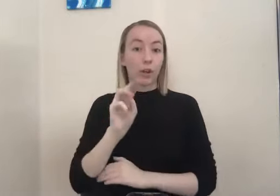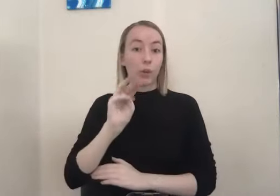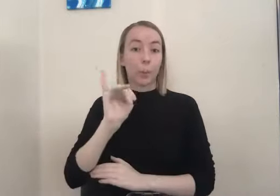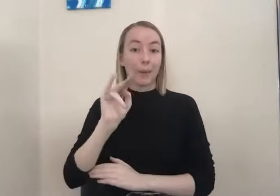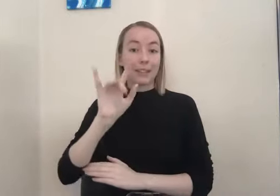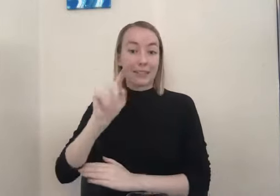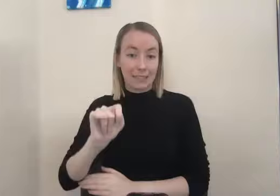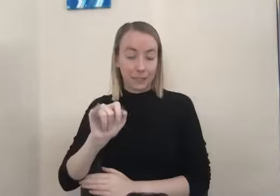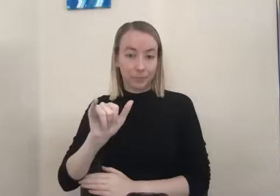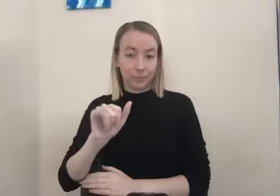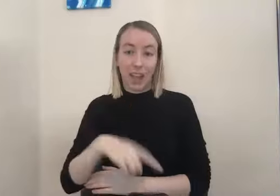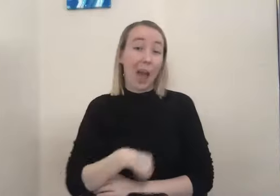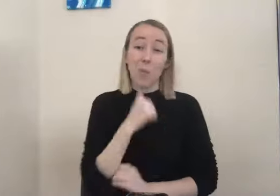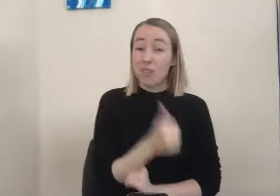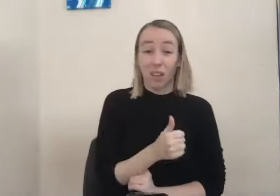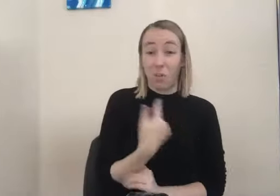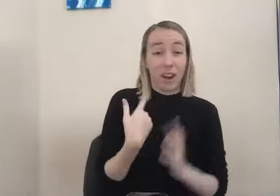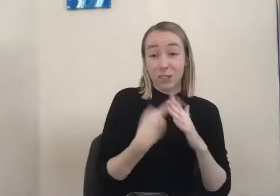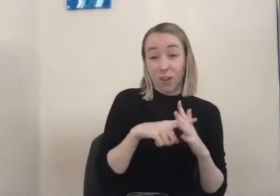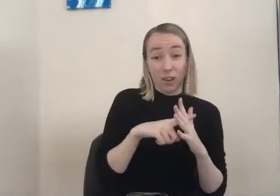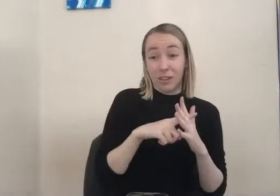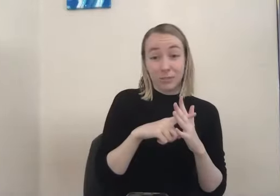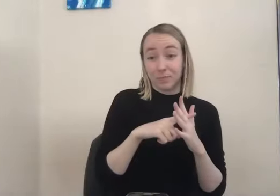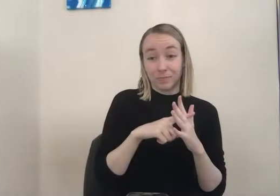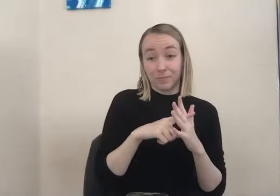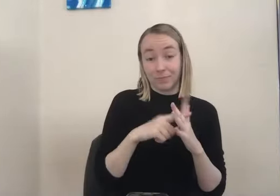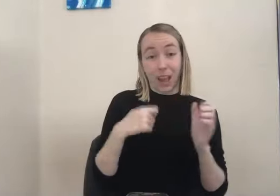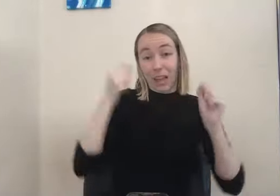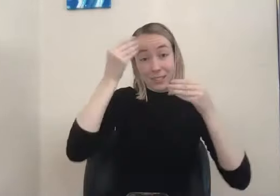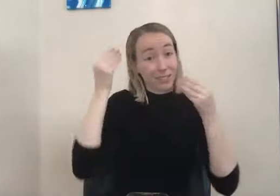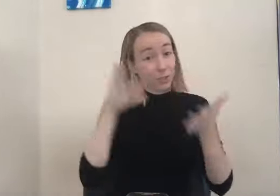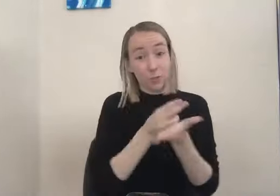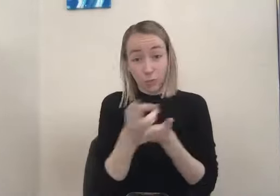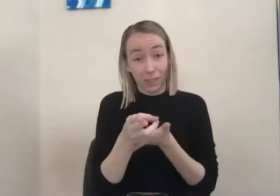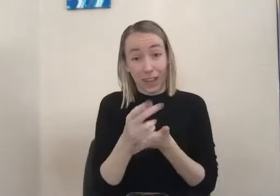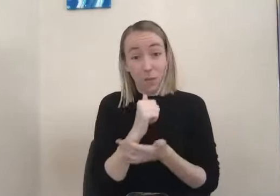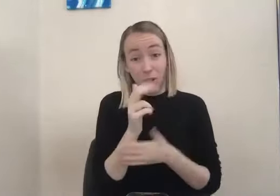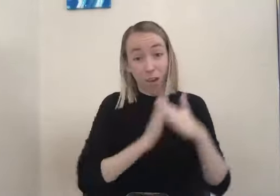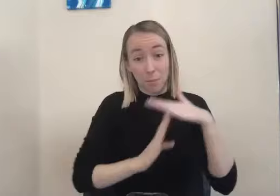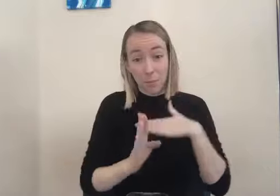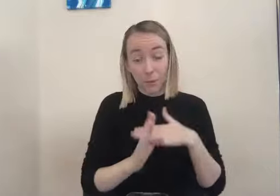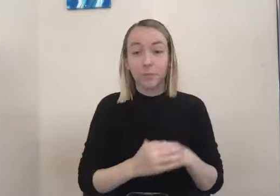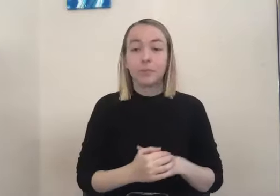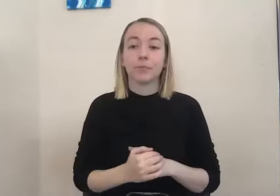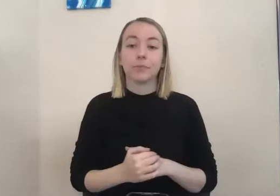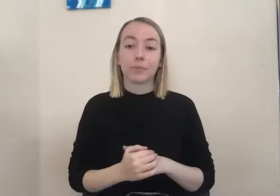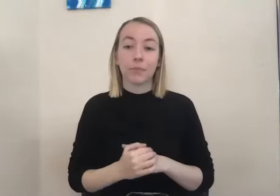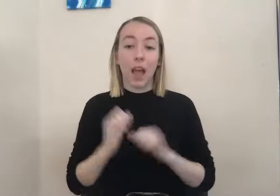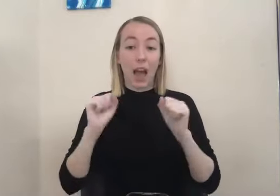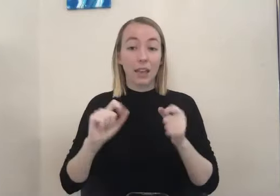these things, to what degree have I been these things? What degree has it held me back? So I'll just move quickly on